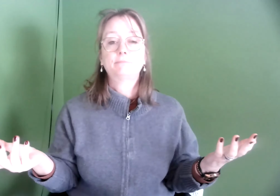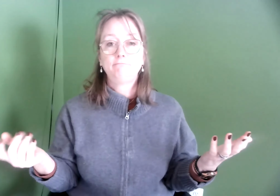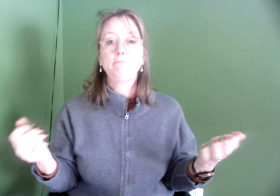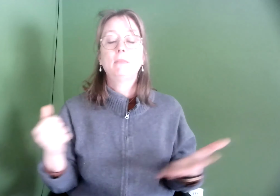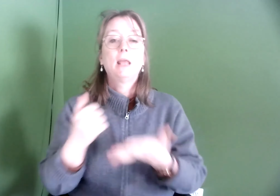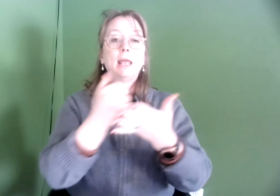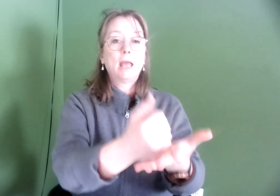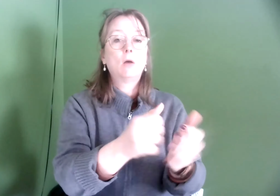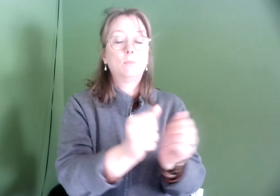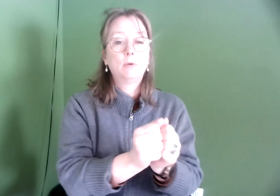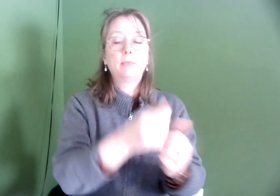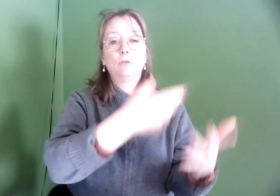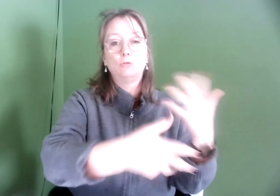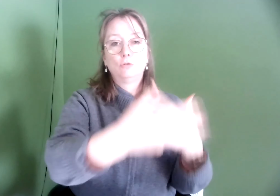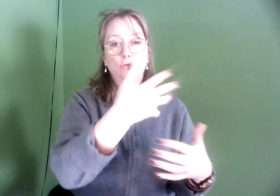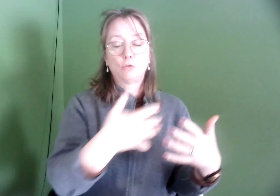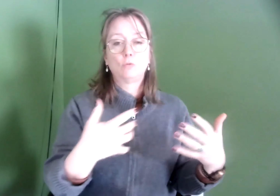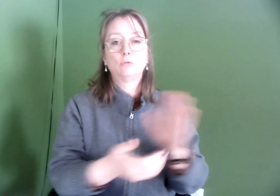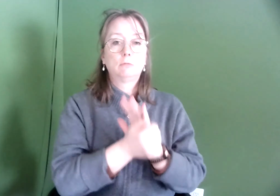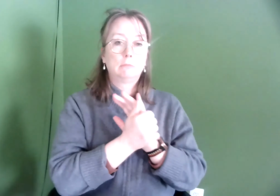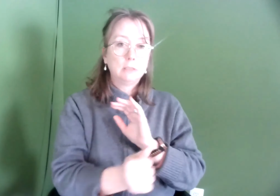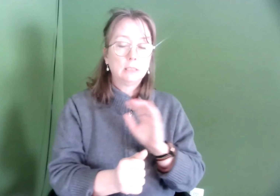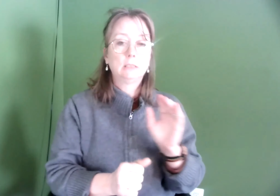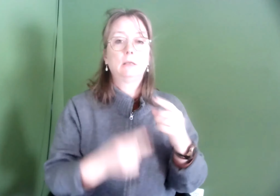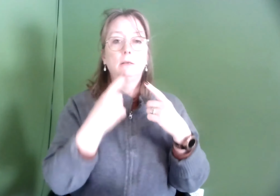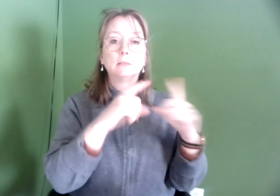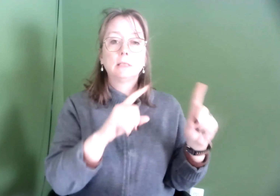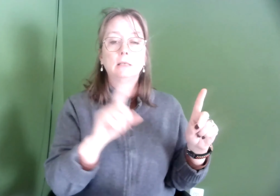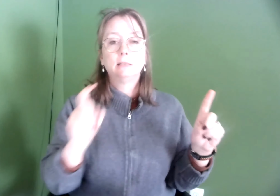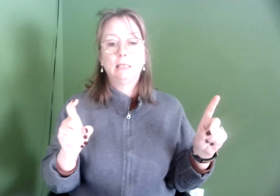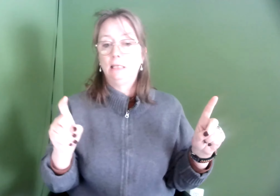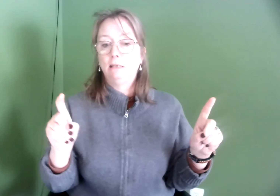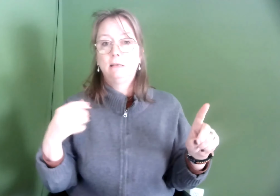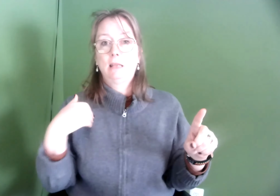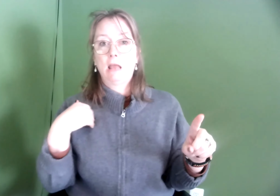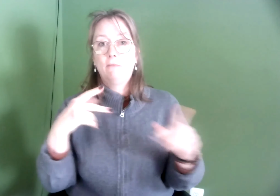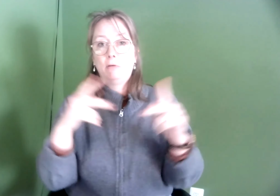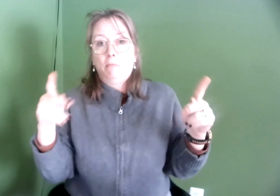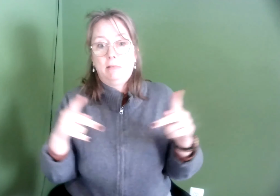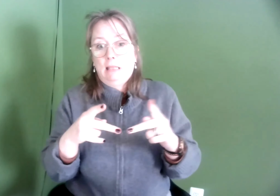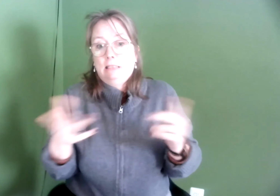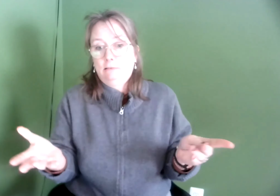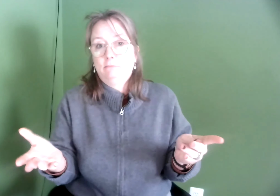with social resiliency, need to be put together and included in this